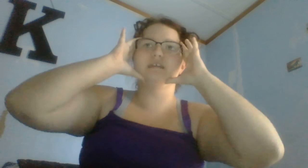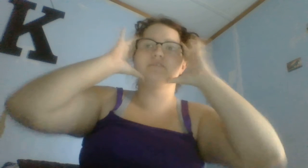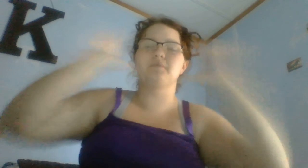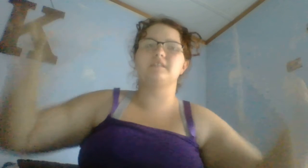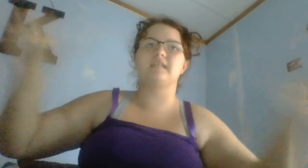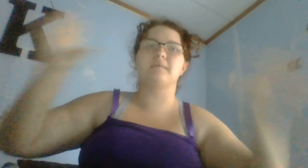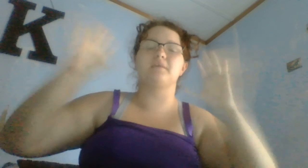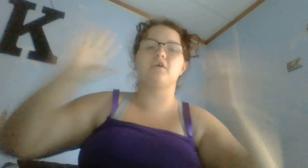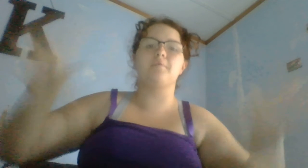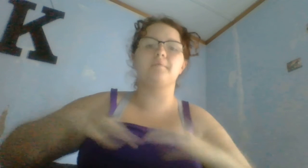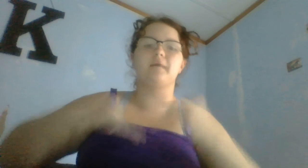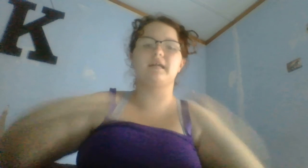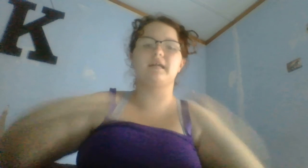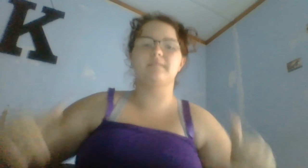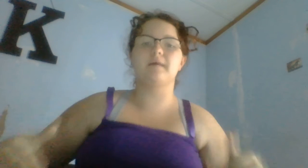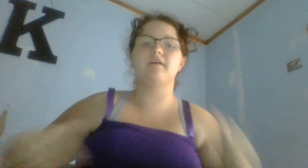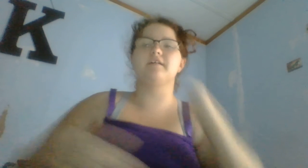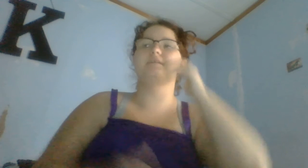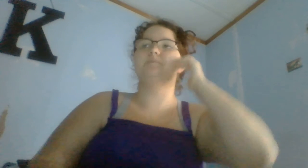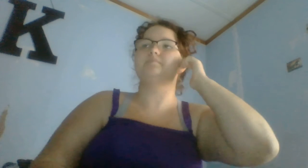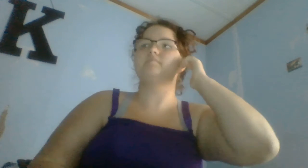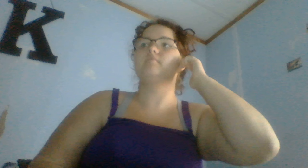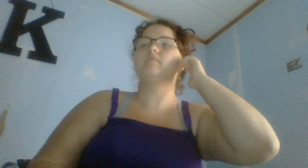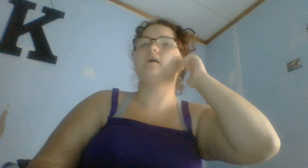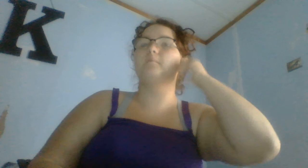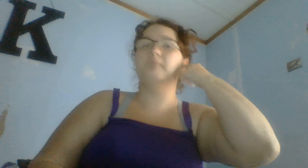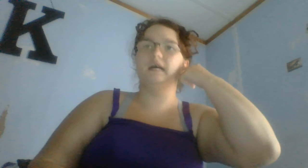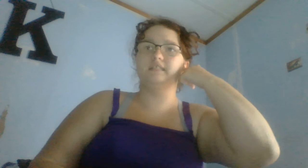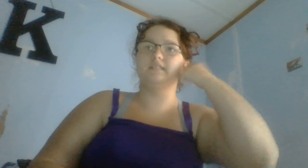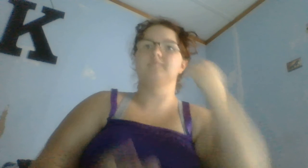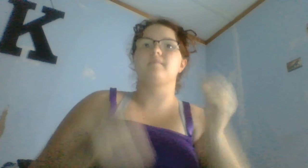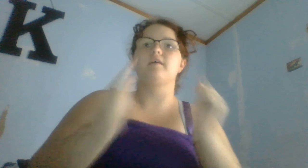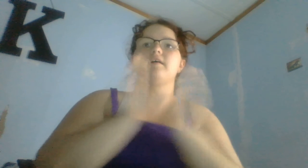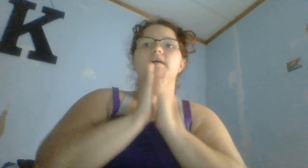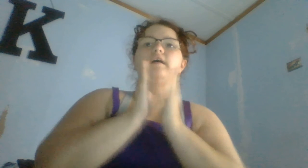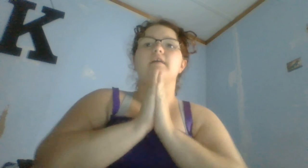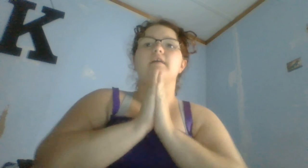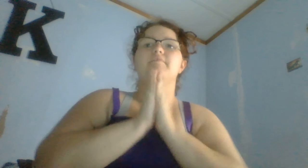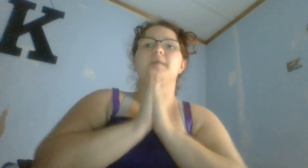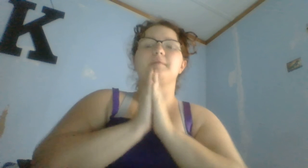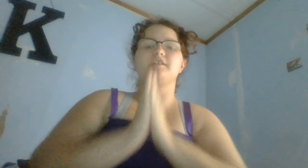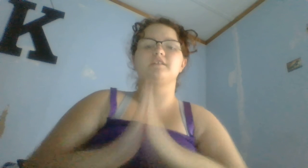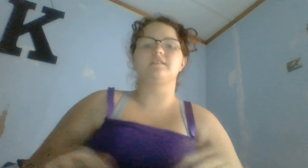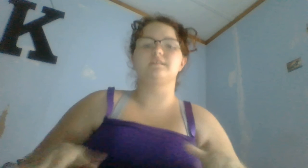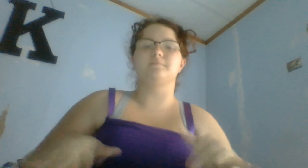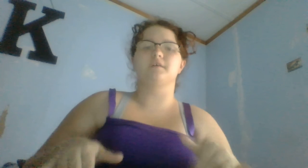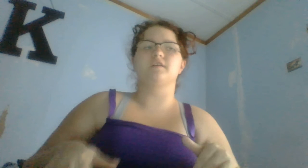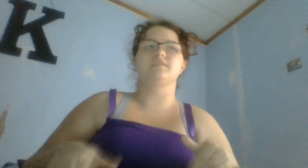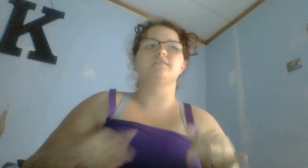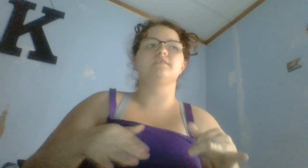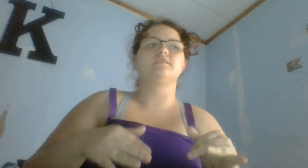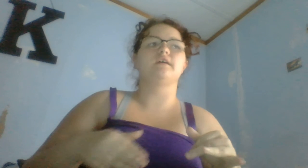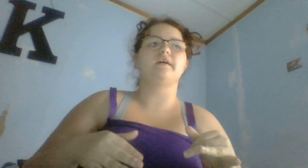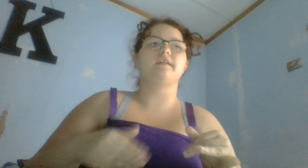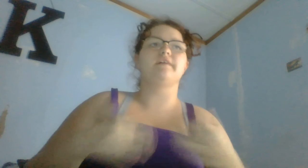definitely want to keep an open mind about it but if my budgeting system works and